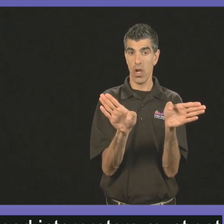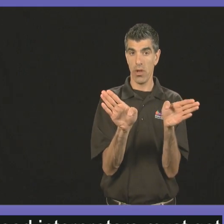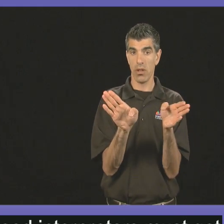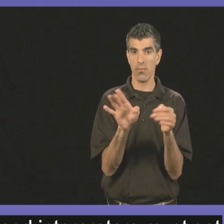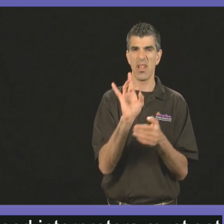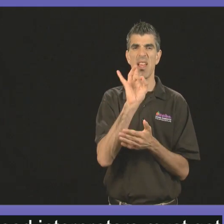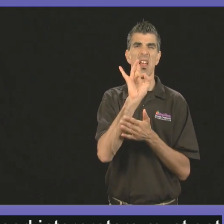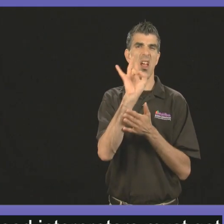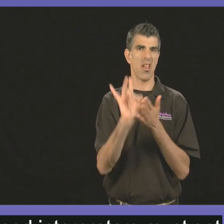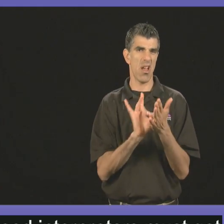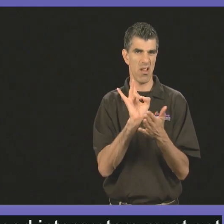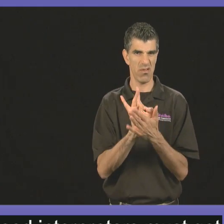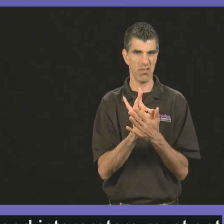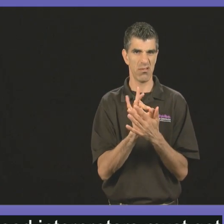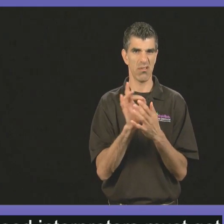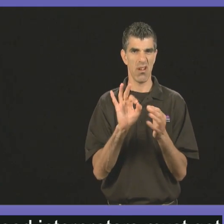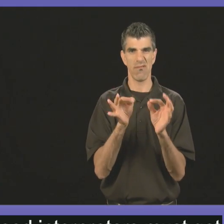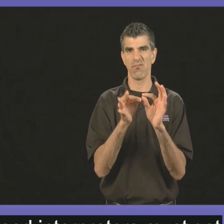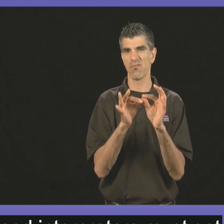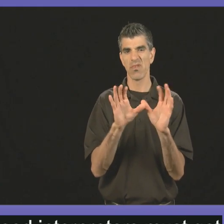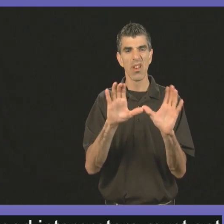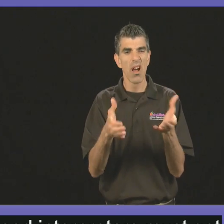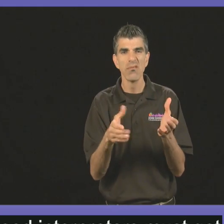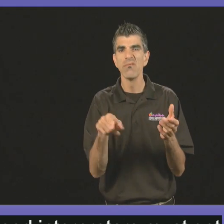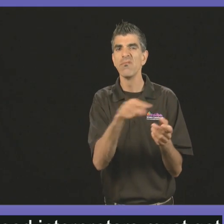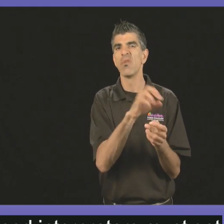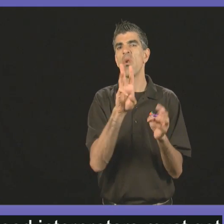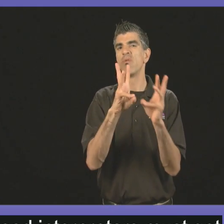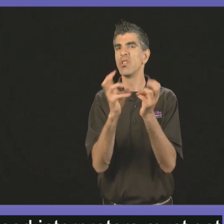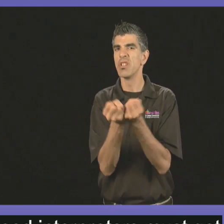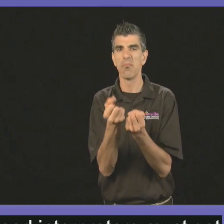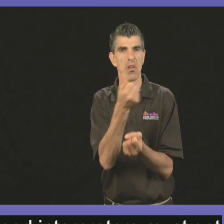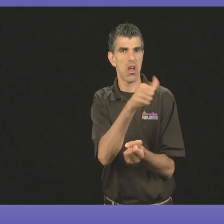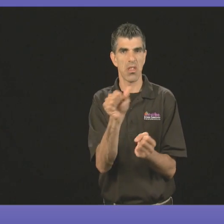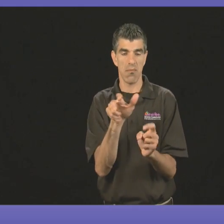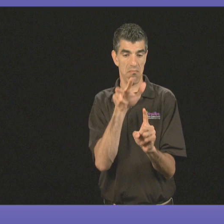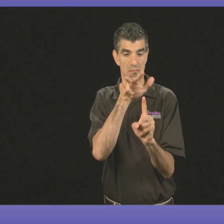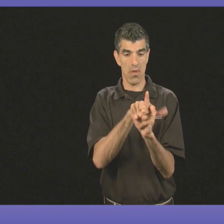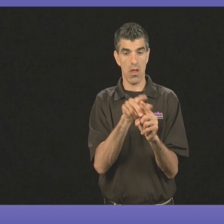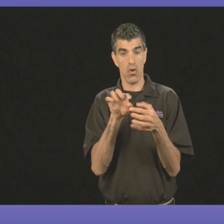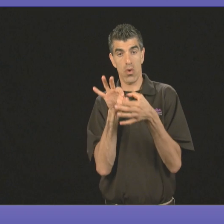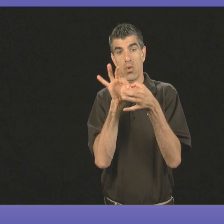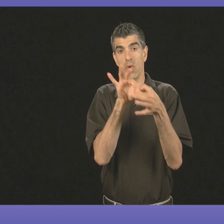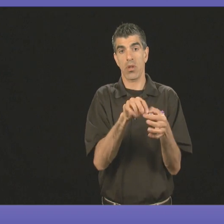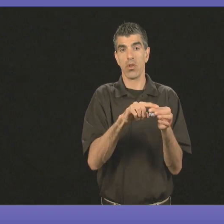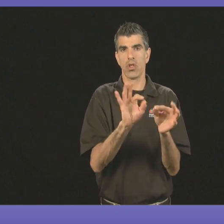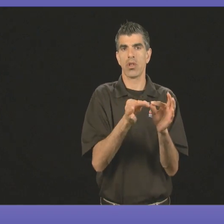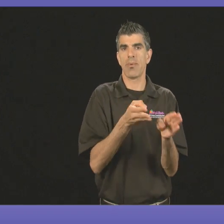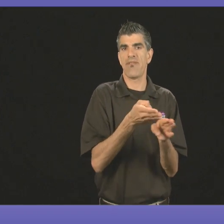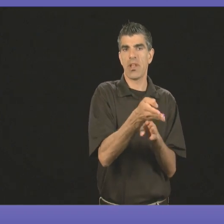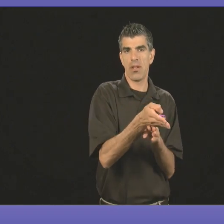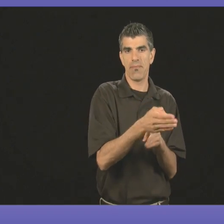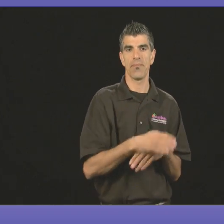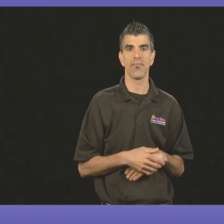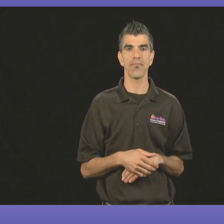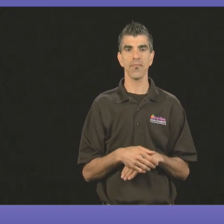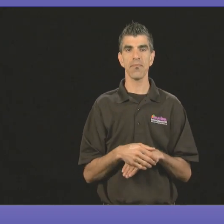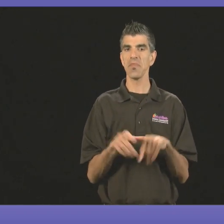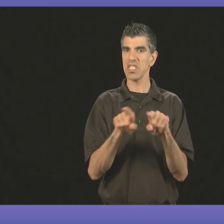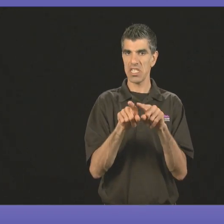General licensed interpreters must get 8 hours of continuing education through workshops or other various